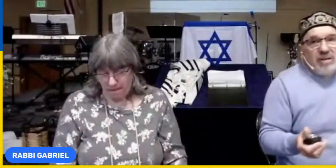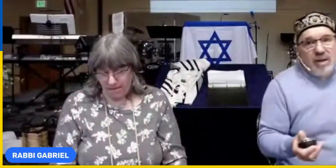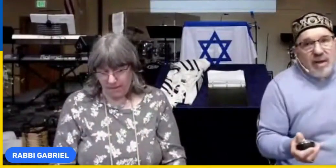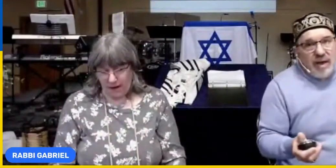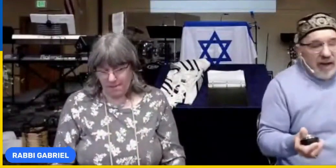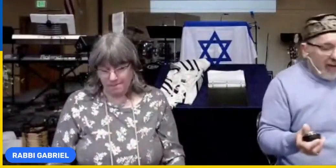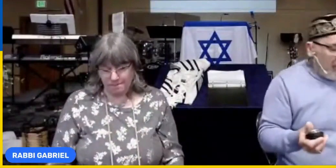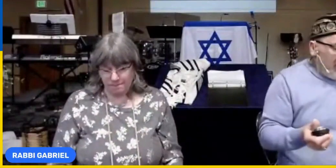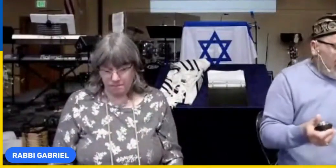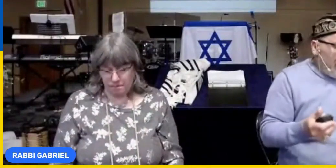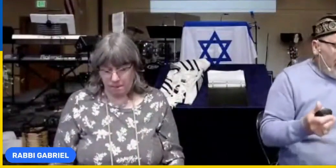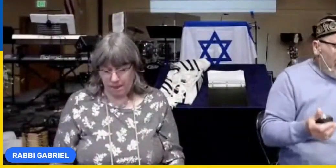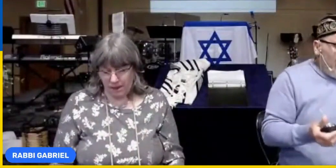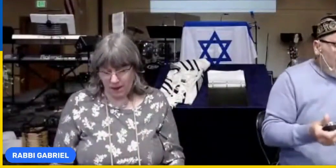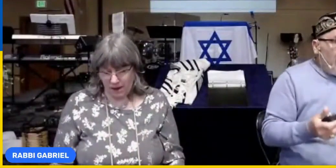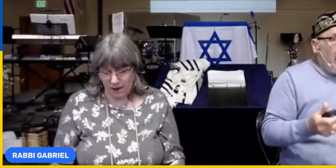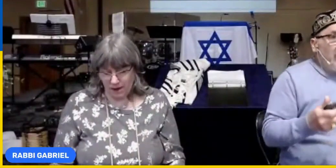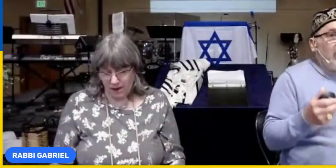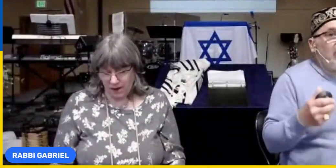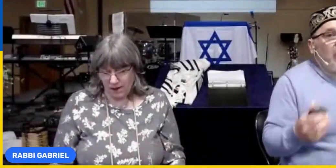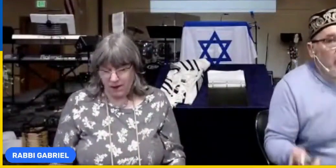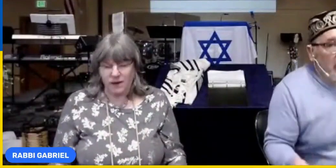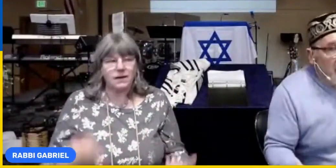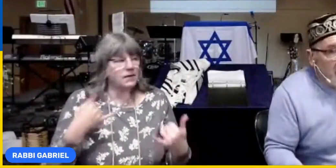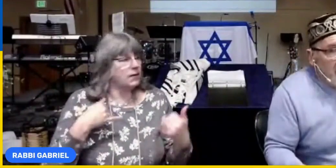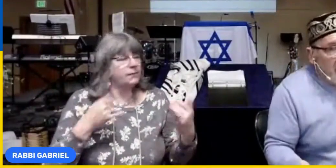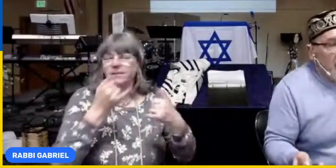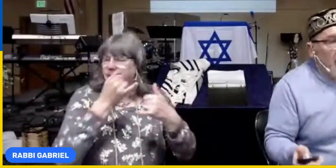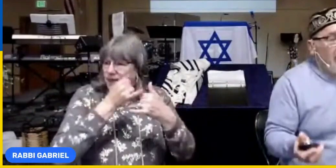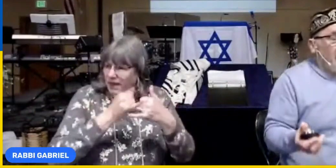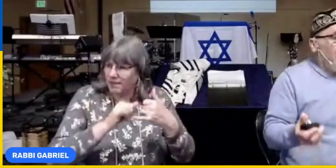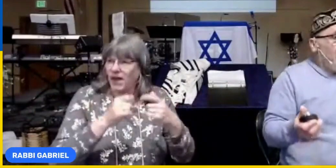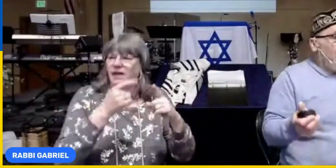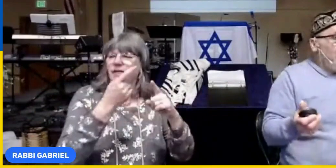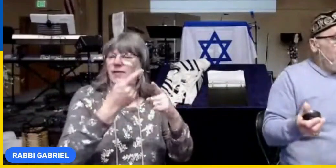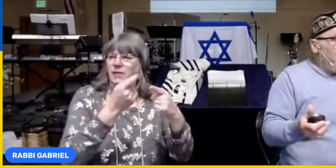past week, I've been telling this story.